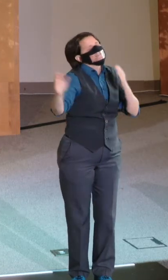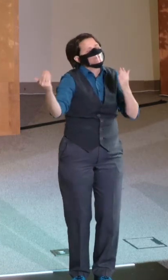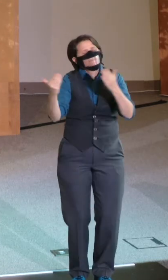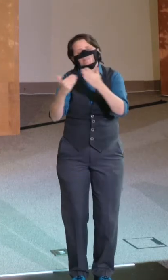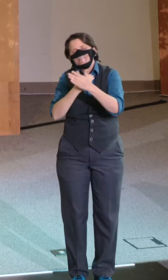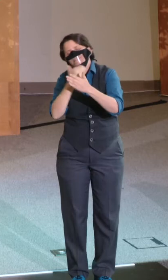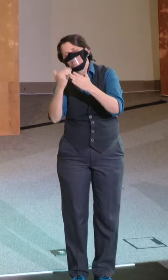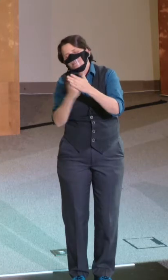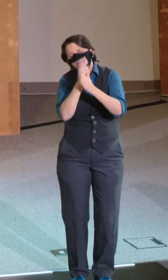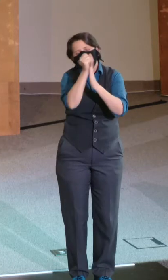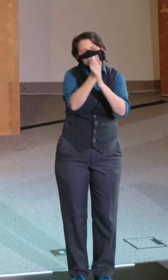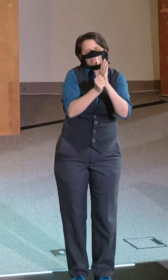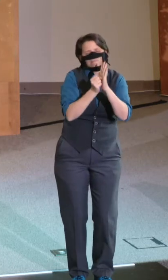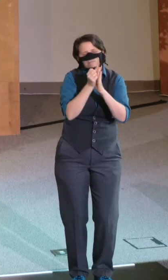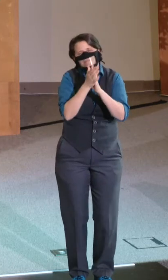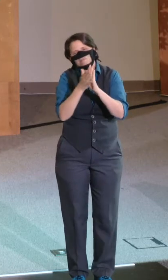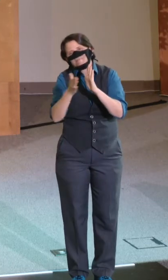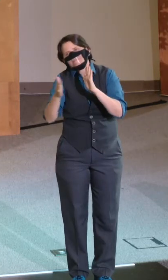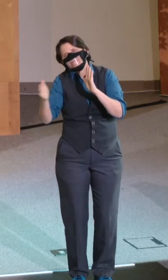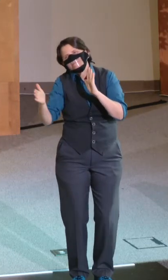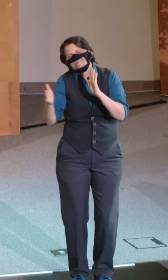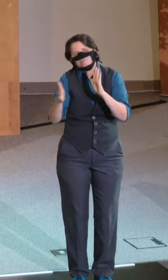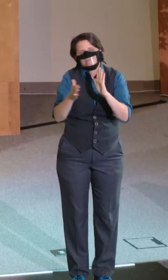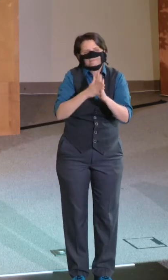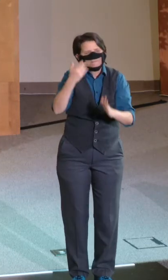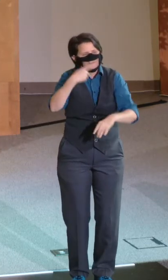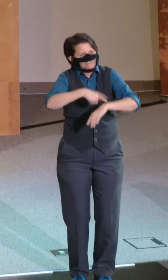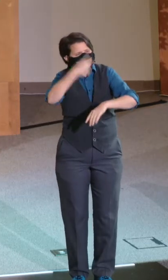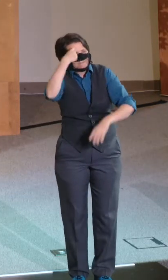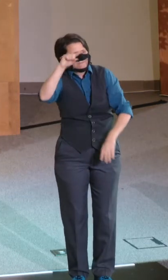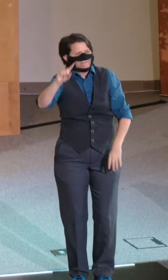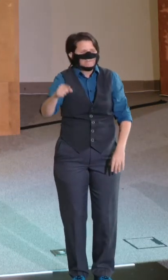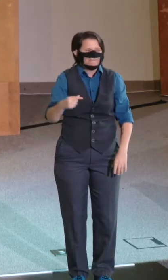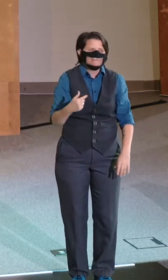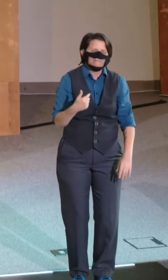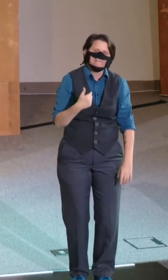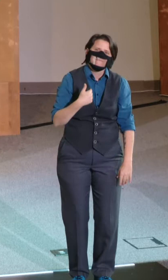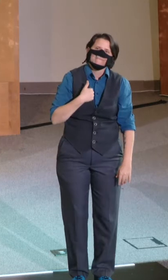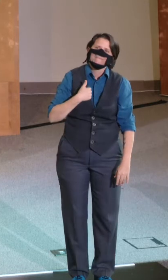It's a new season coming to me.